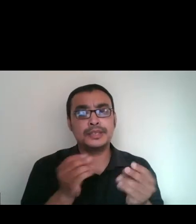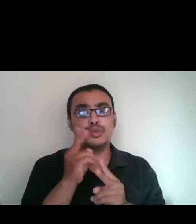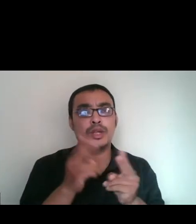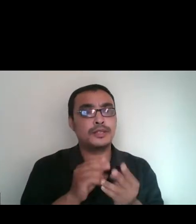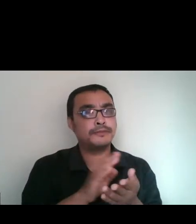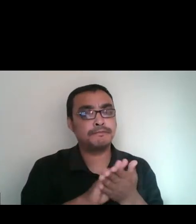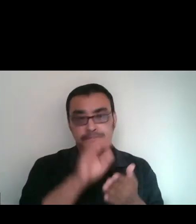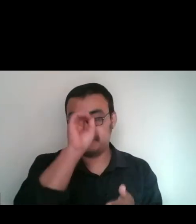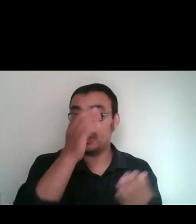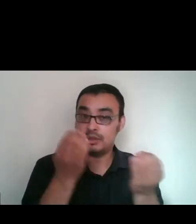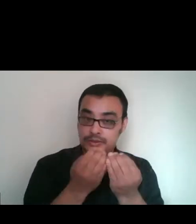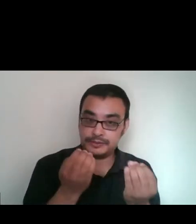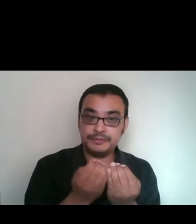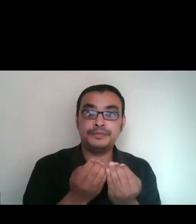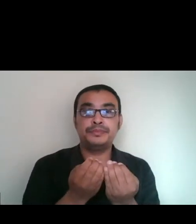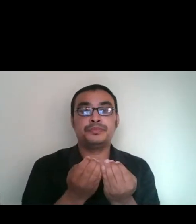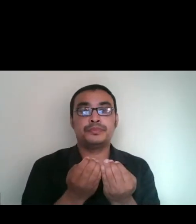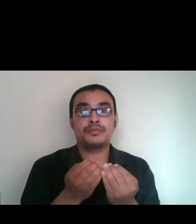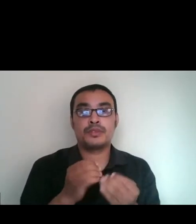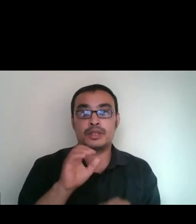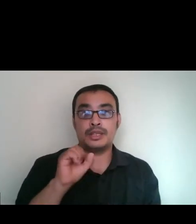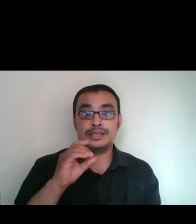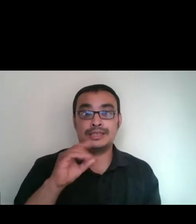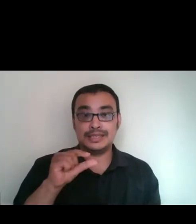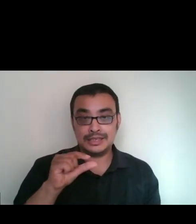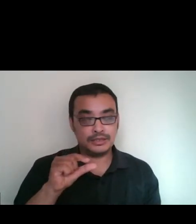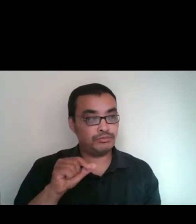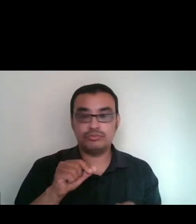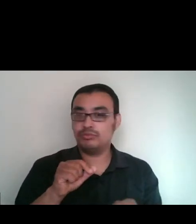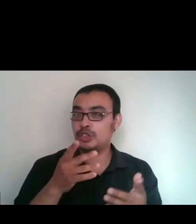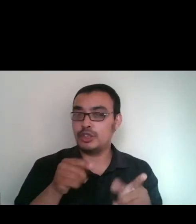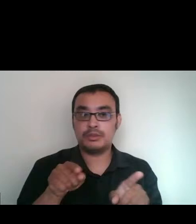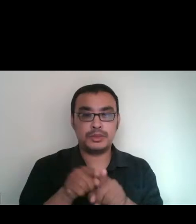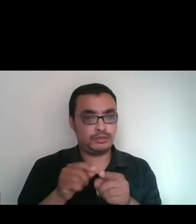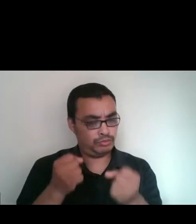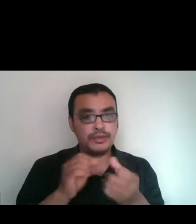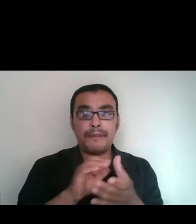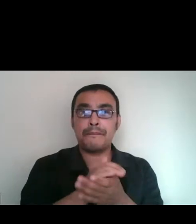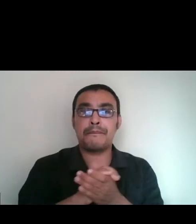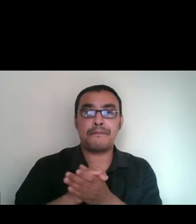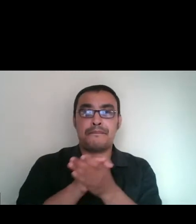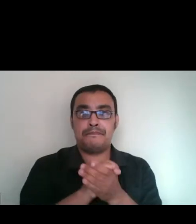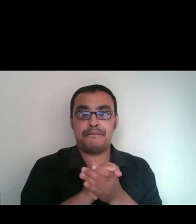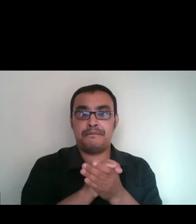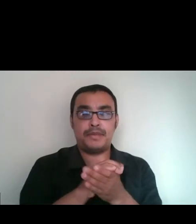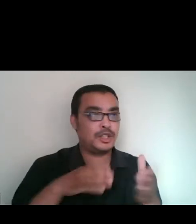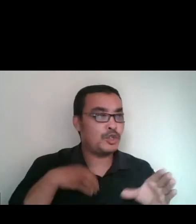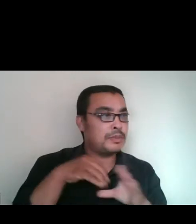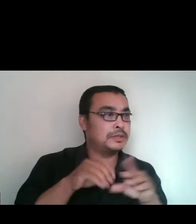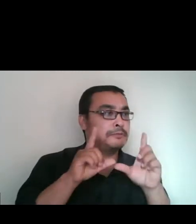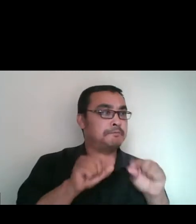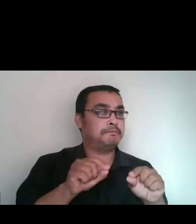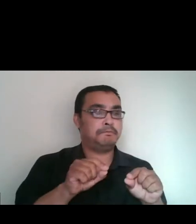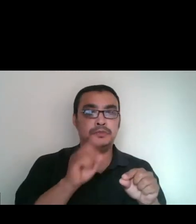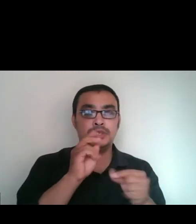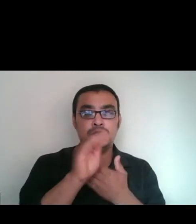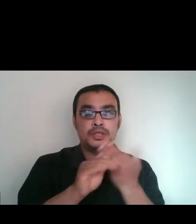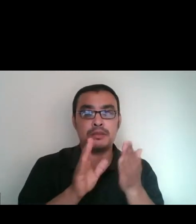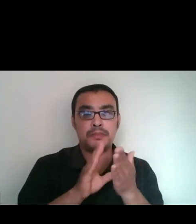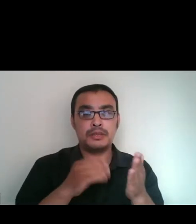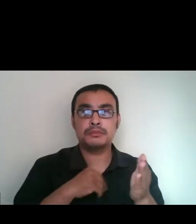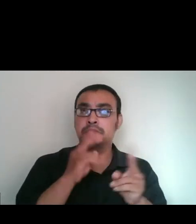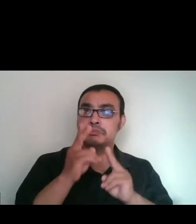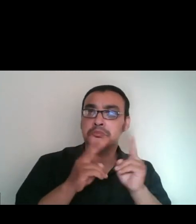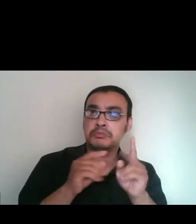strong partnership, engagement with others, and that's why our topic, the main title of this year Asia Land Forum was